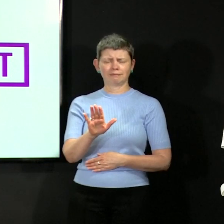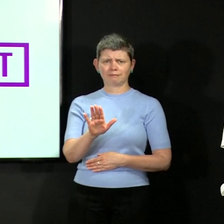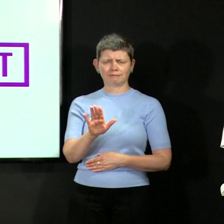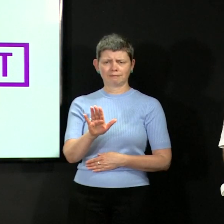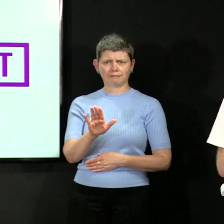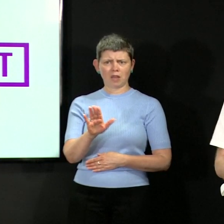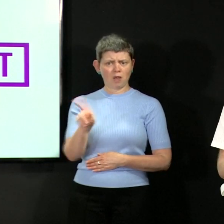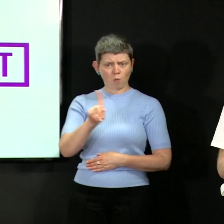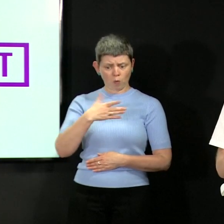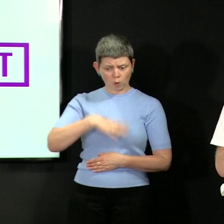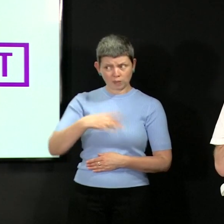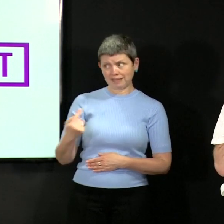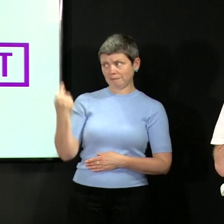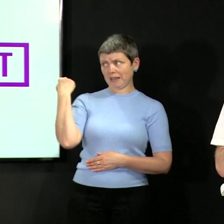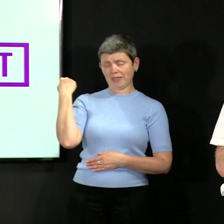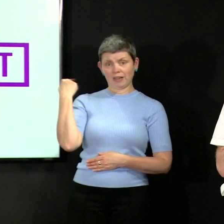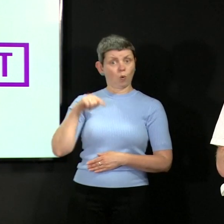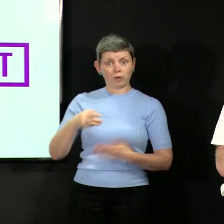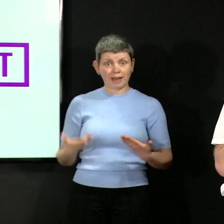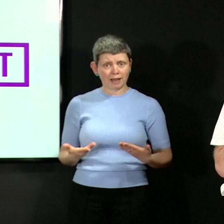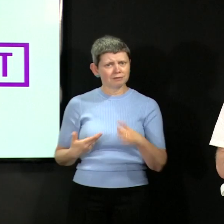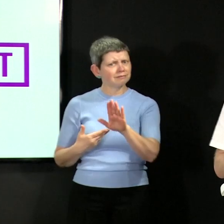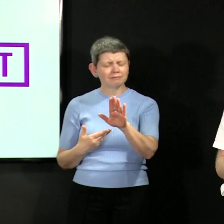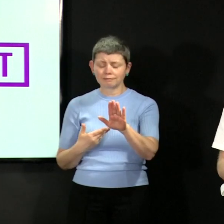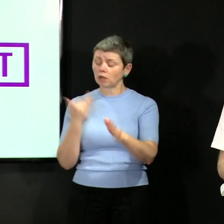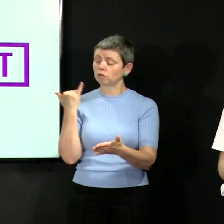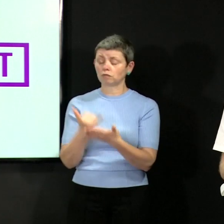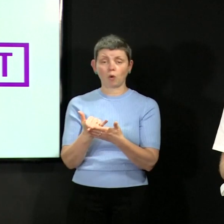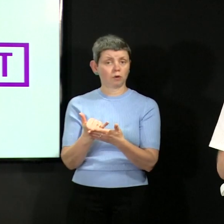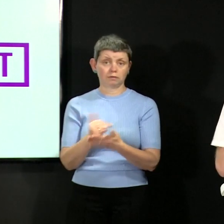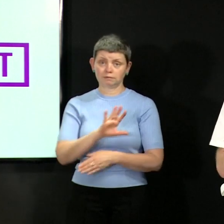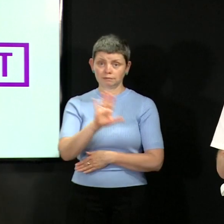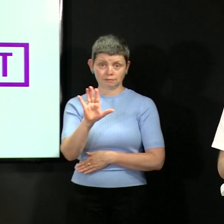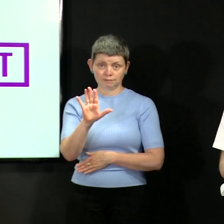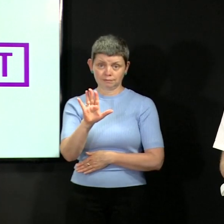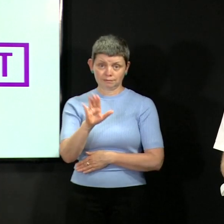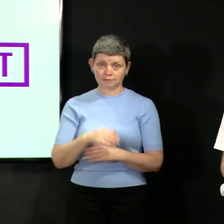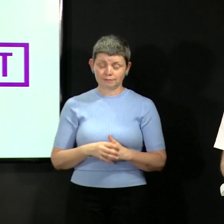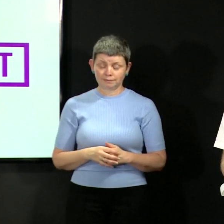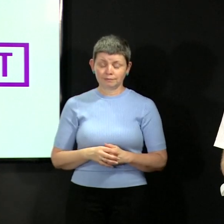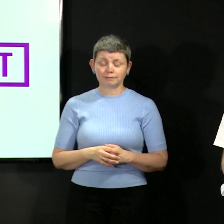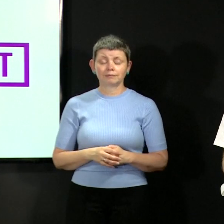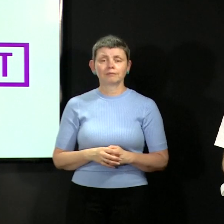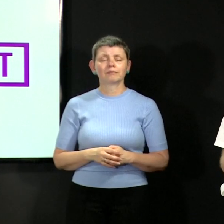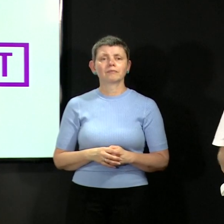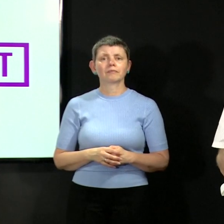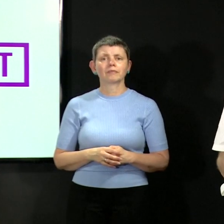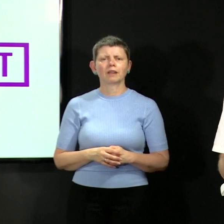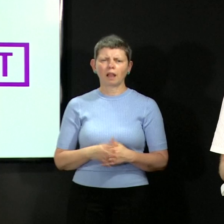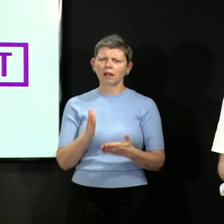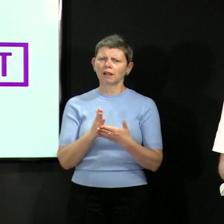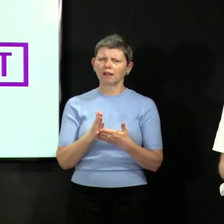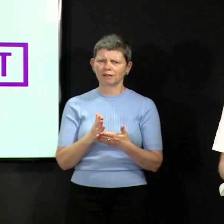what we wanted then or now is just completely false. Completely false. And